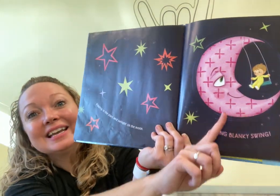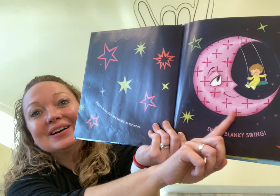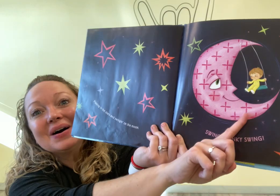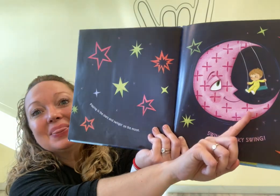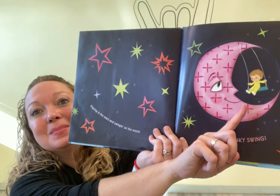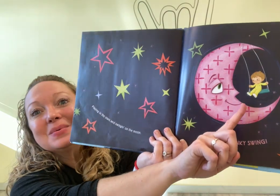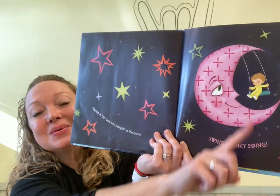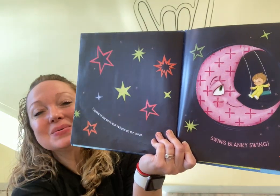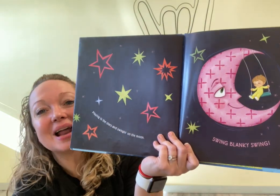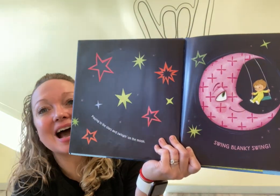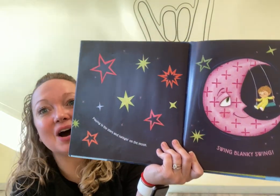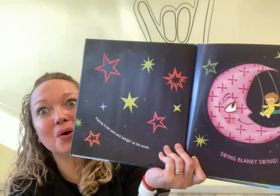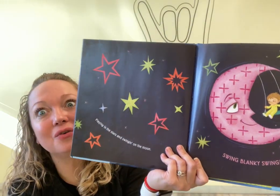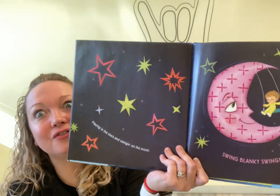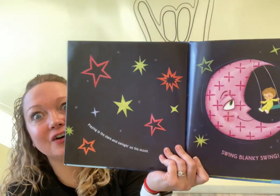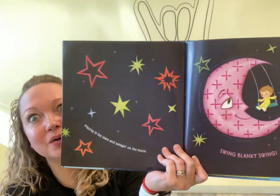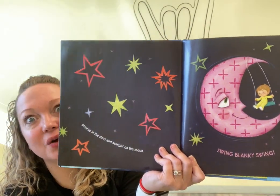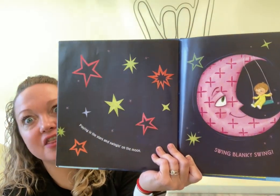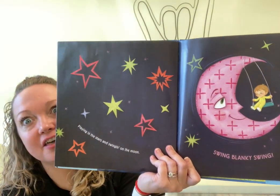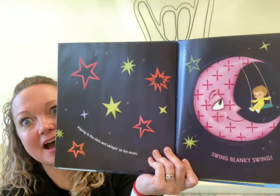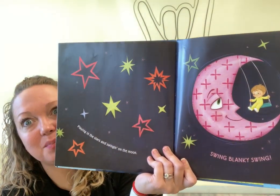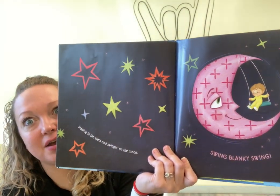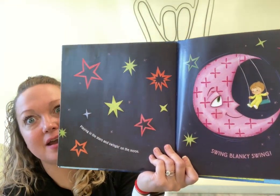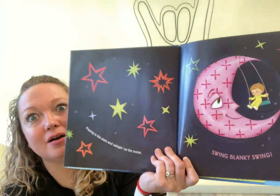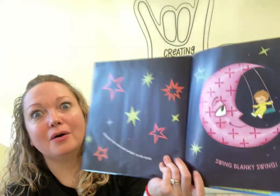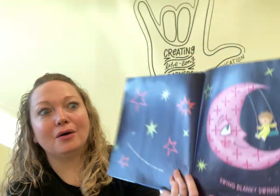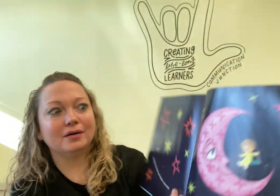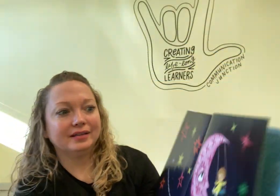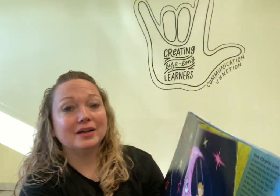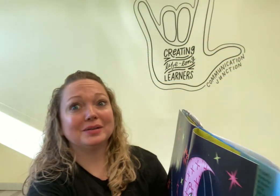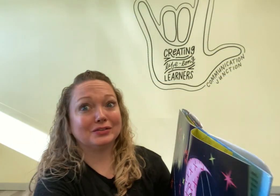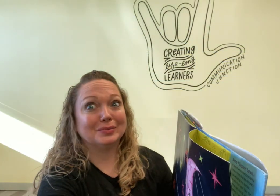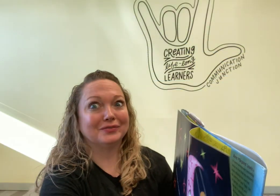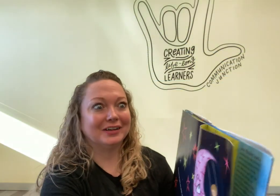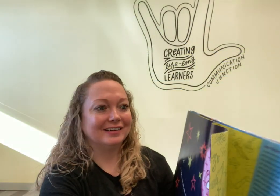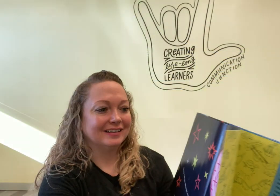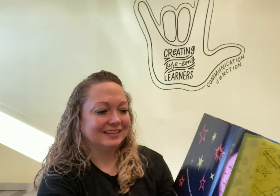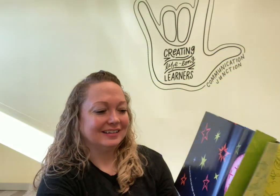on the moon. How fun would that be? Oh, that'd be super fun.